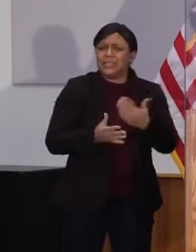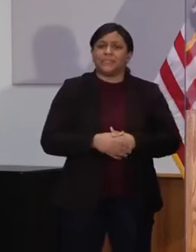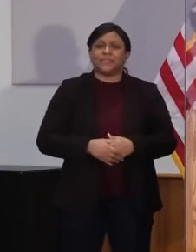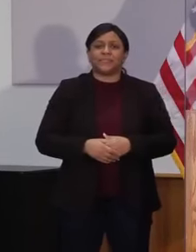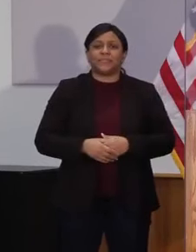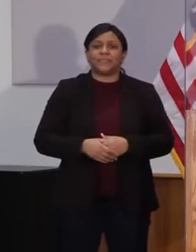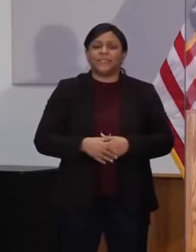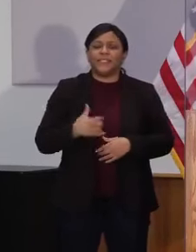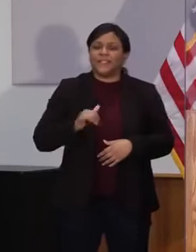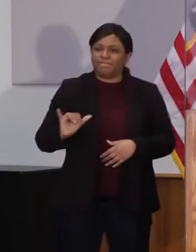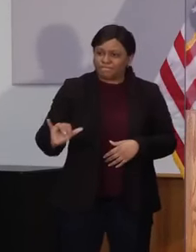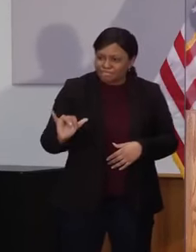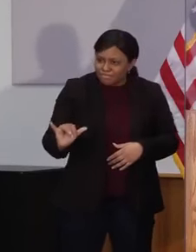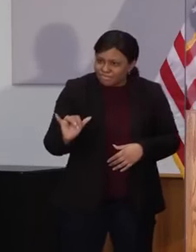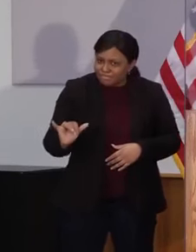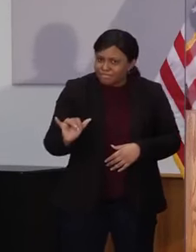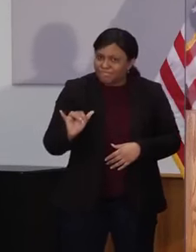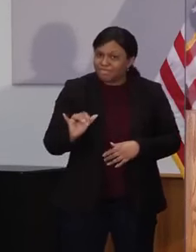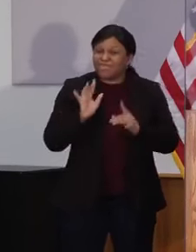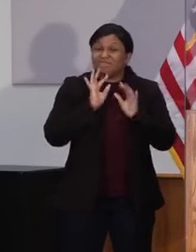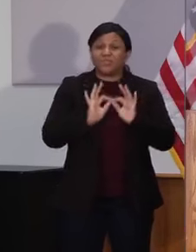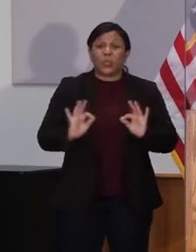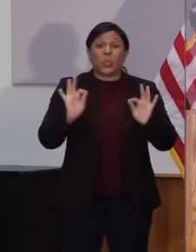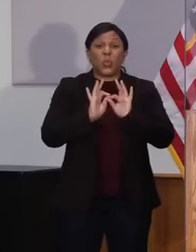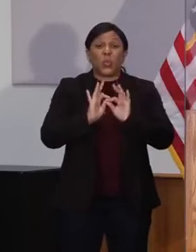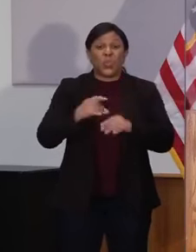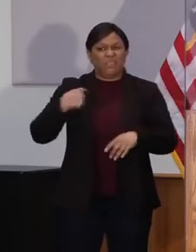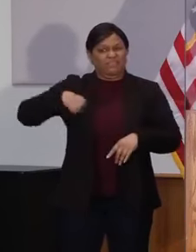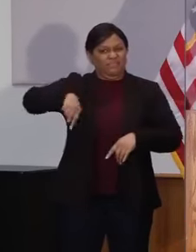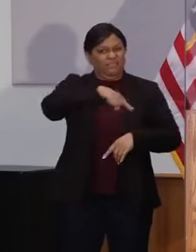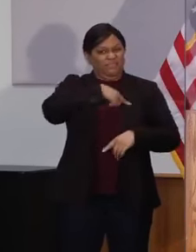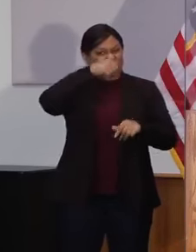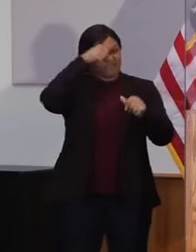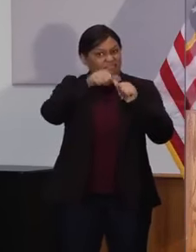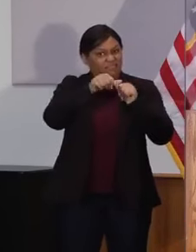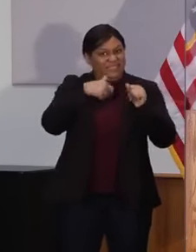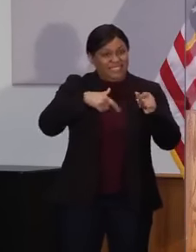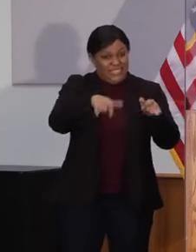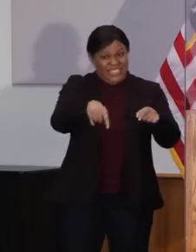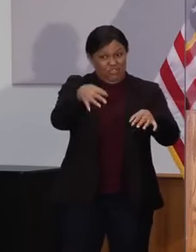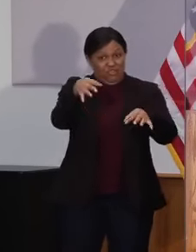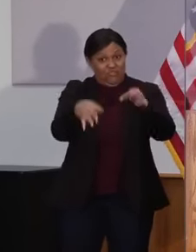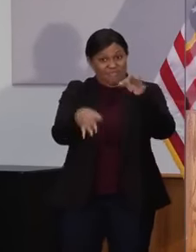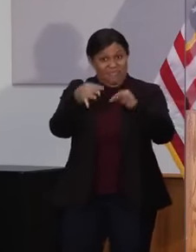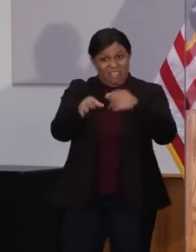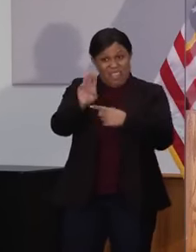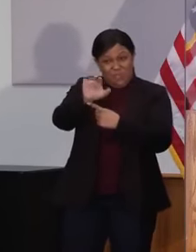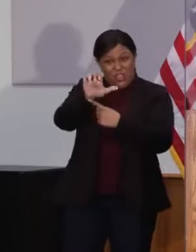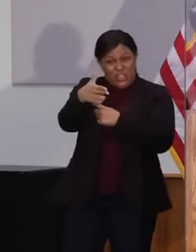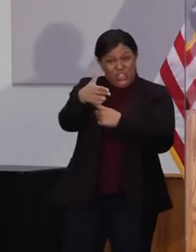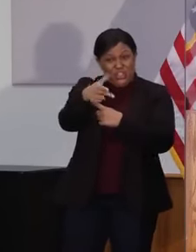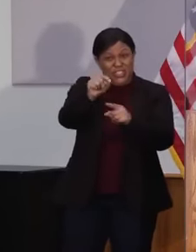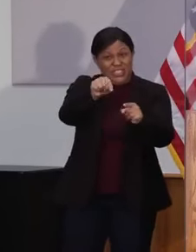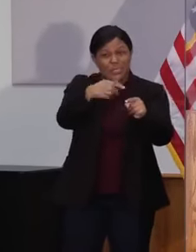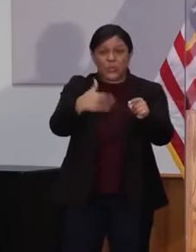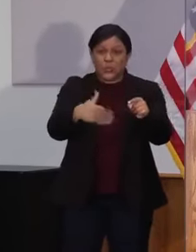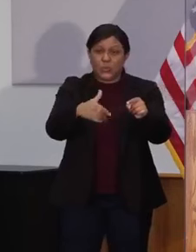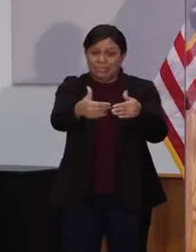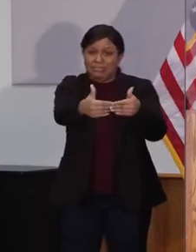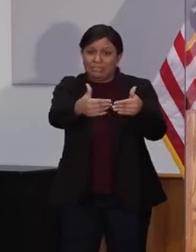I think it's really important for us to remember as we get ready for the March trial that the March trial, while it was